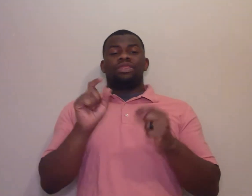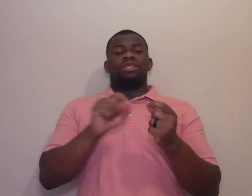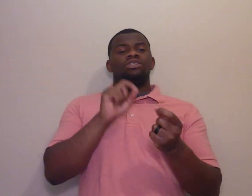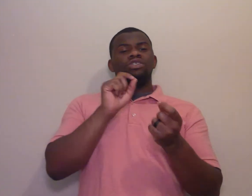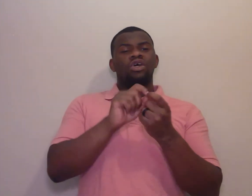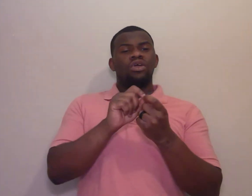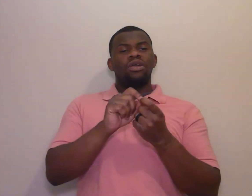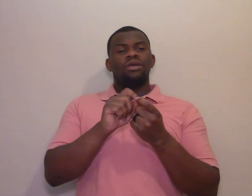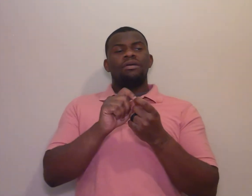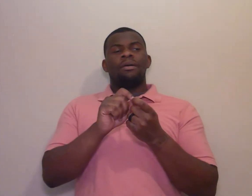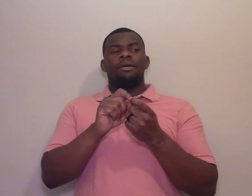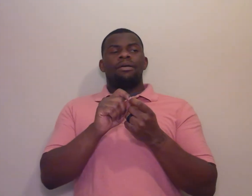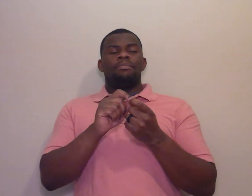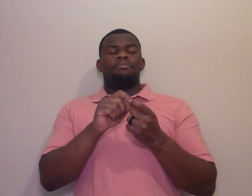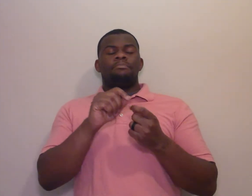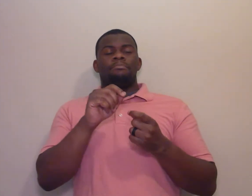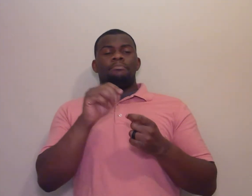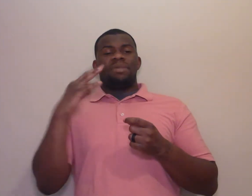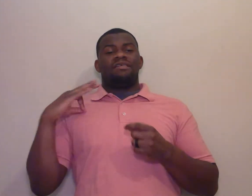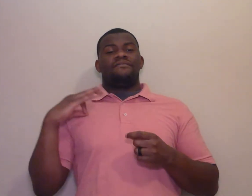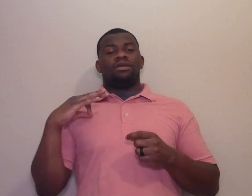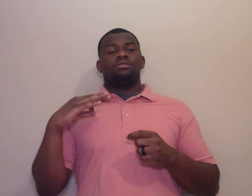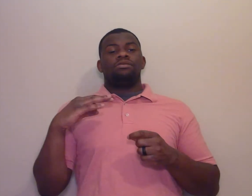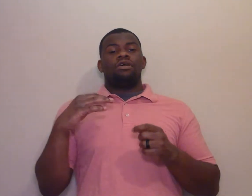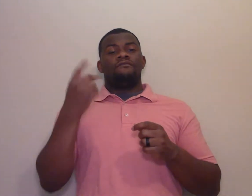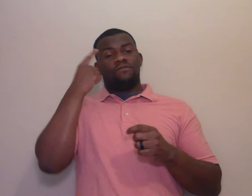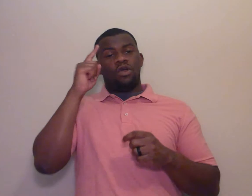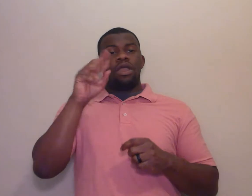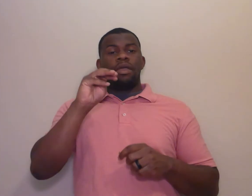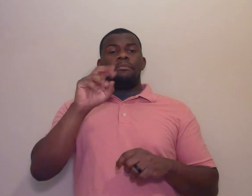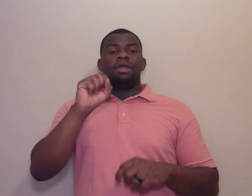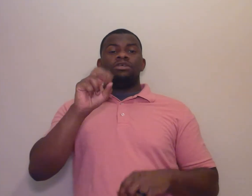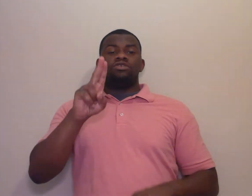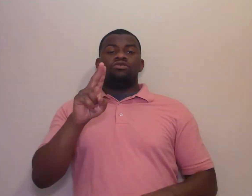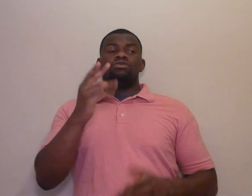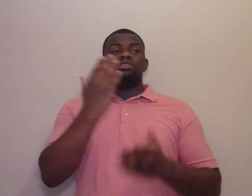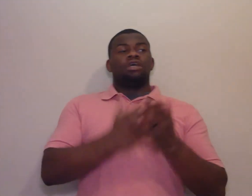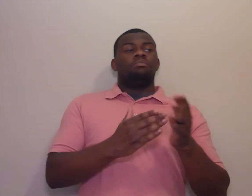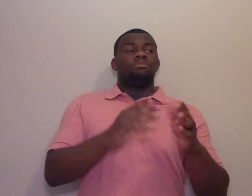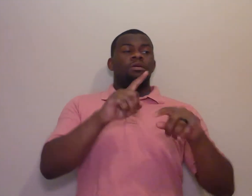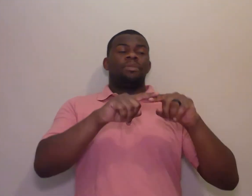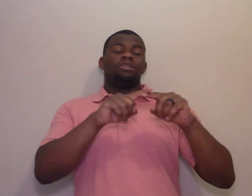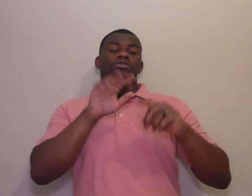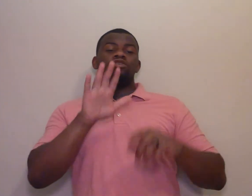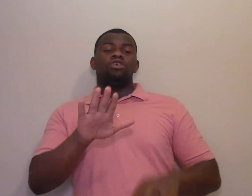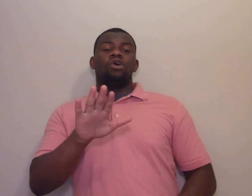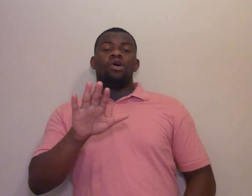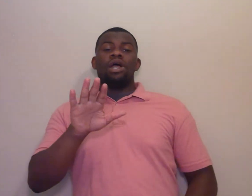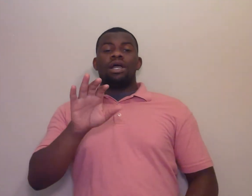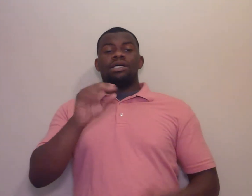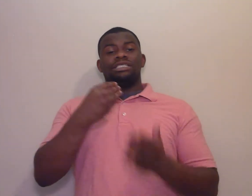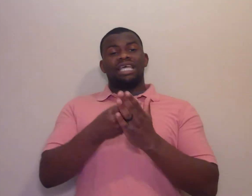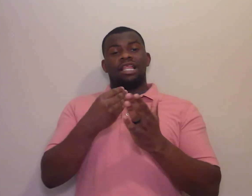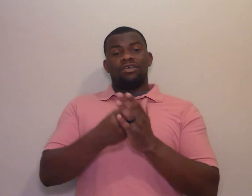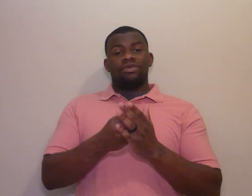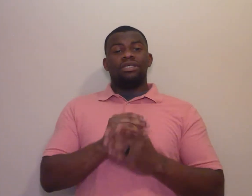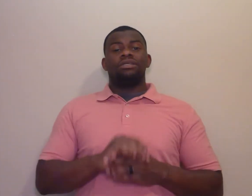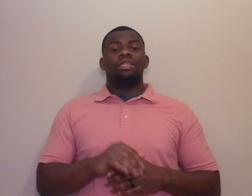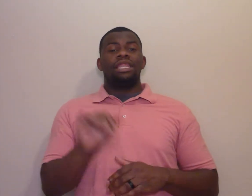paid for by NMSU. Some are based on the employee's salary, like the medical, group, life, and long-term disability. Other benefits